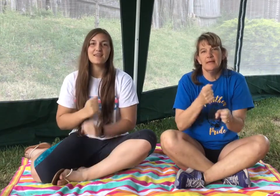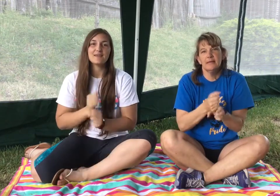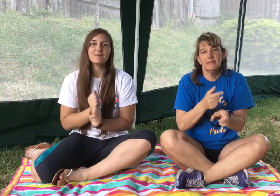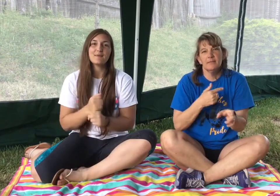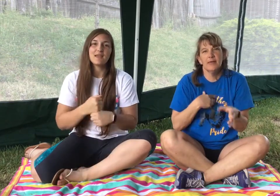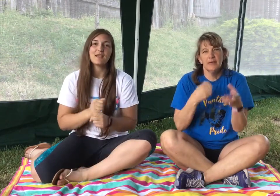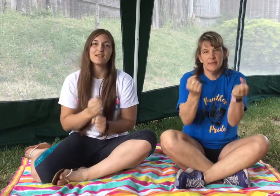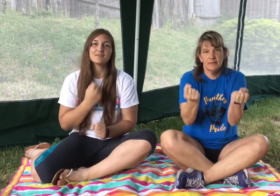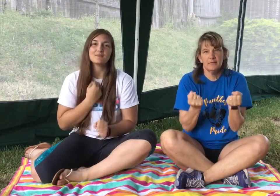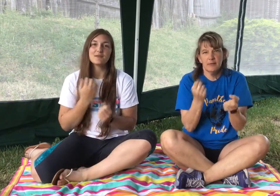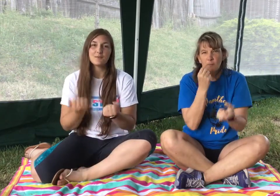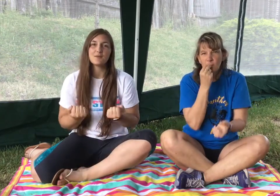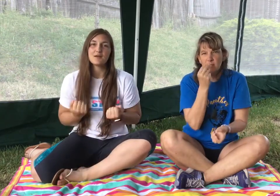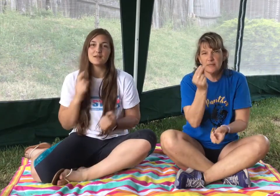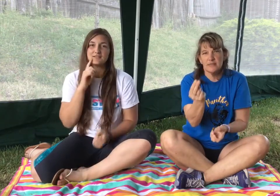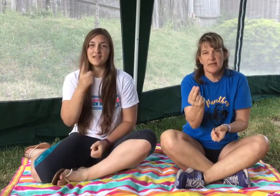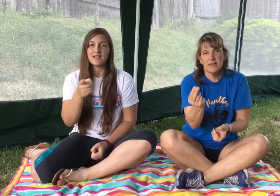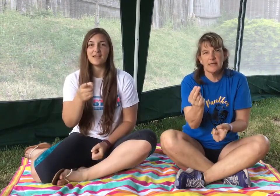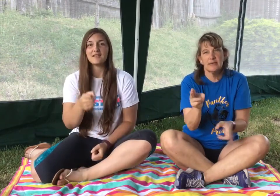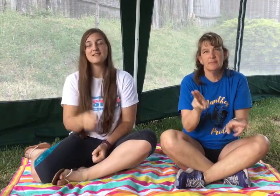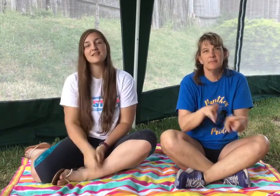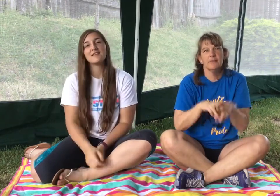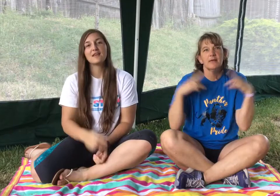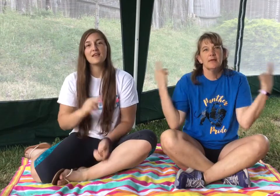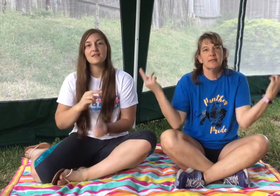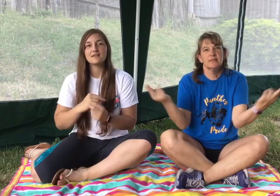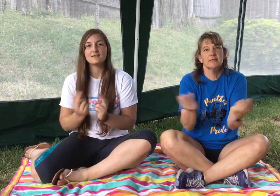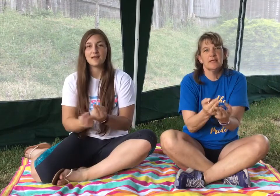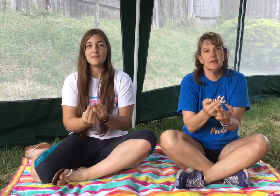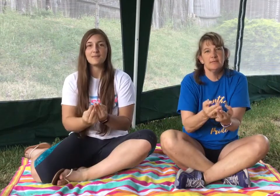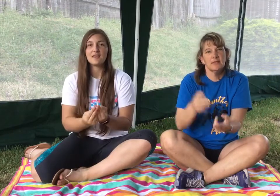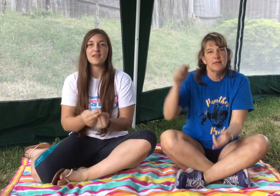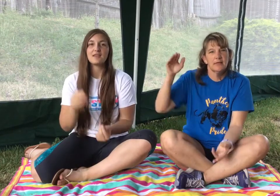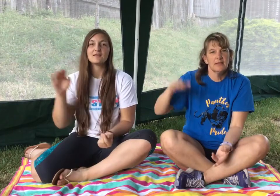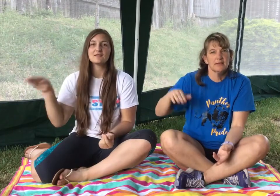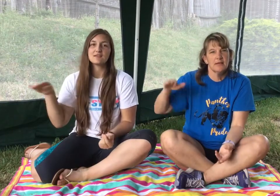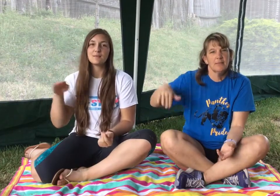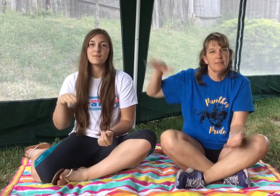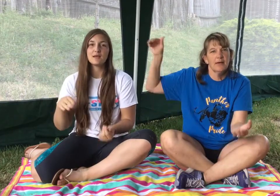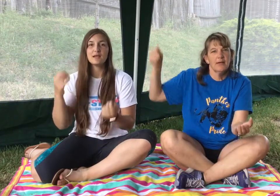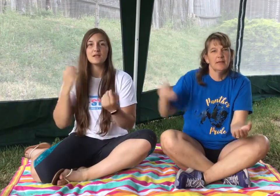It makes me want to say the same thing to somebody